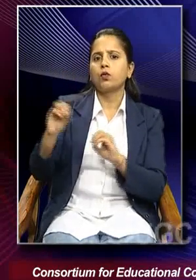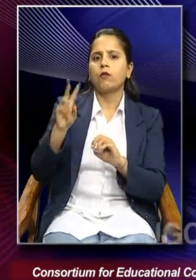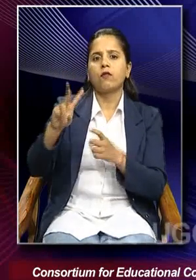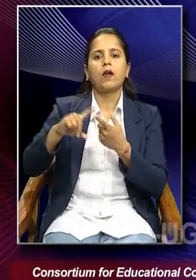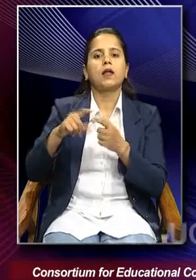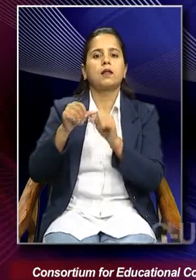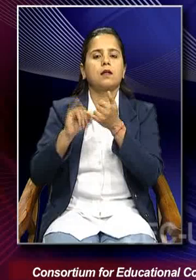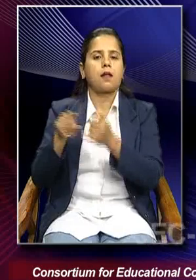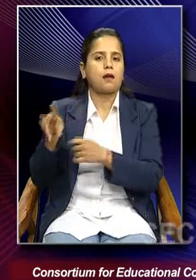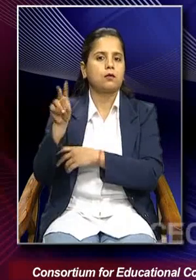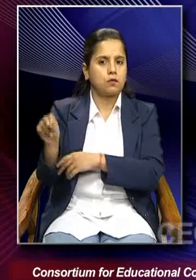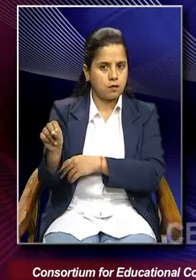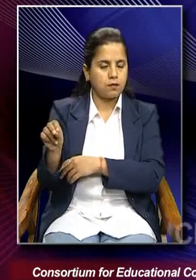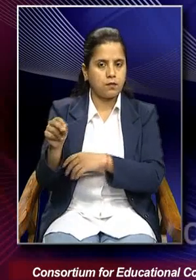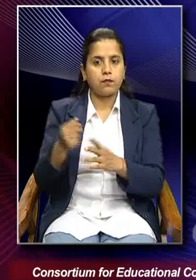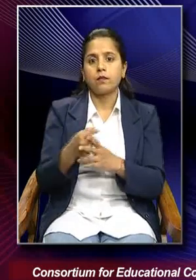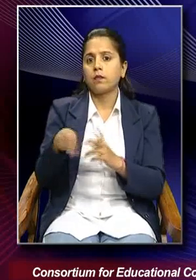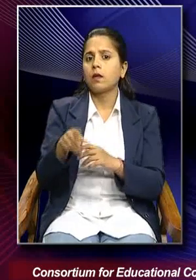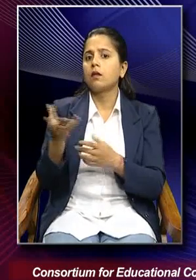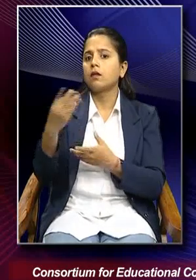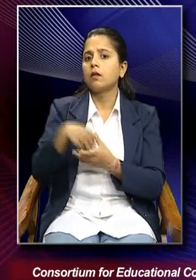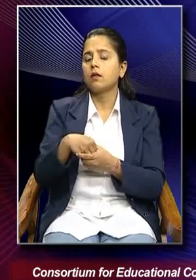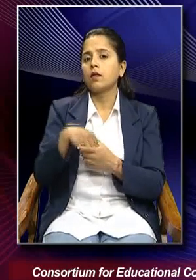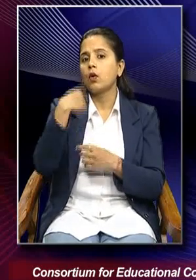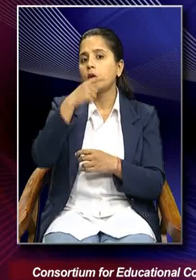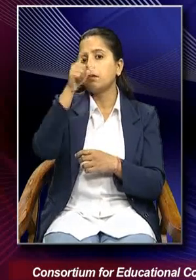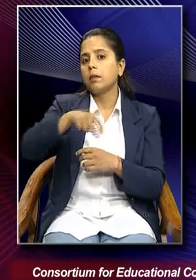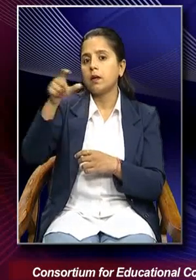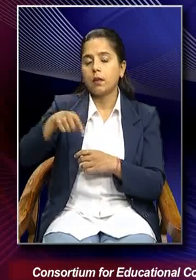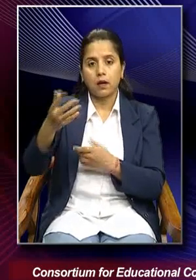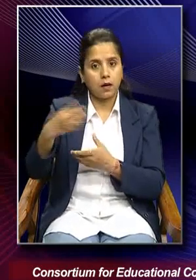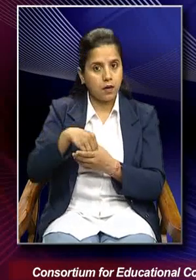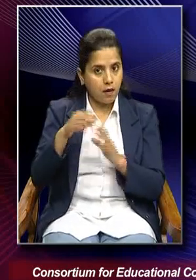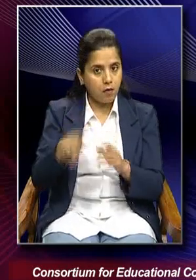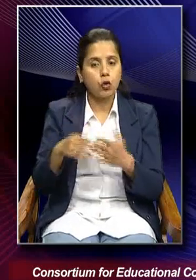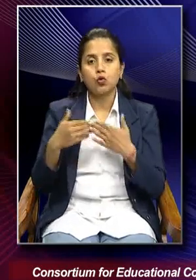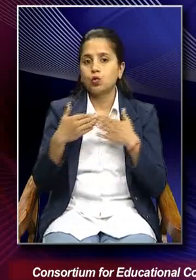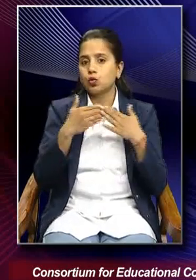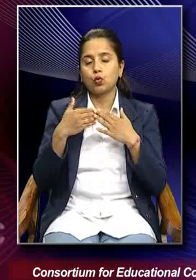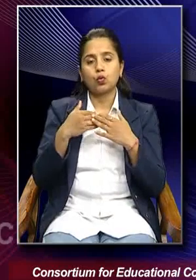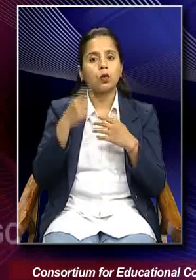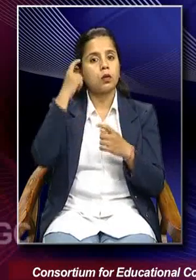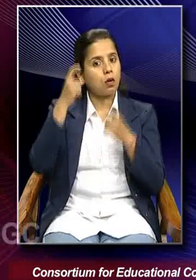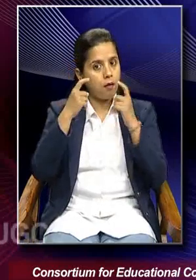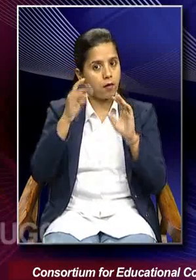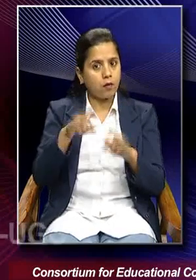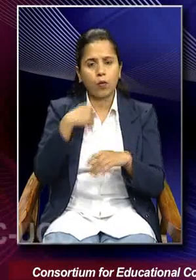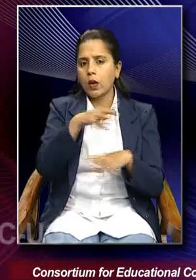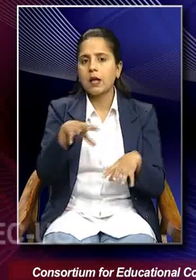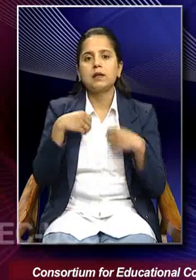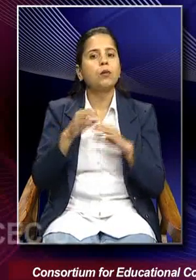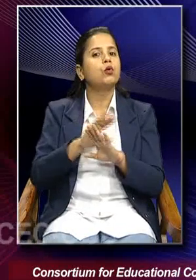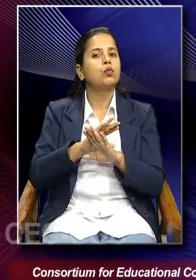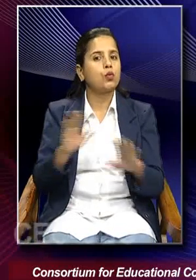Vedas. It includes those individuals or those schools of thought who do not accept